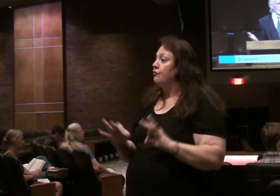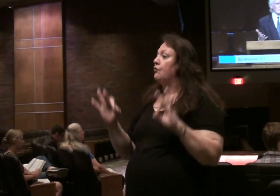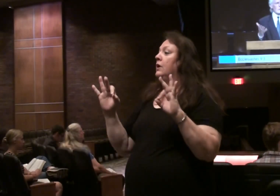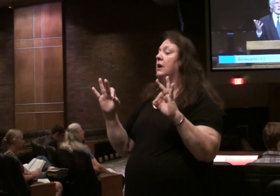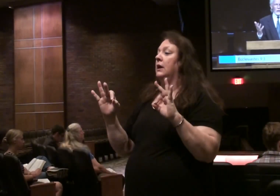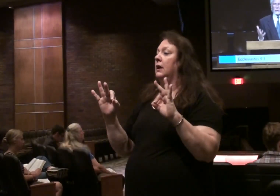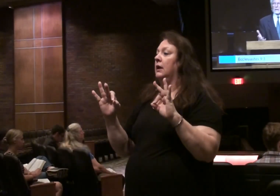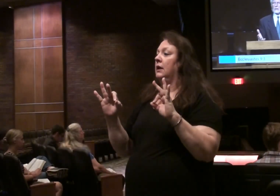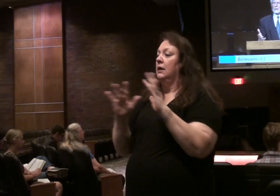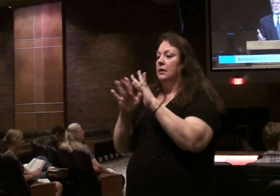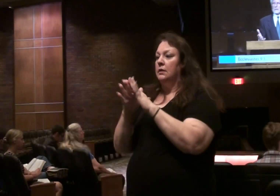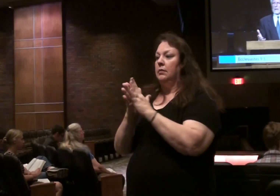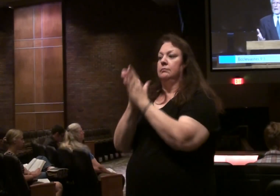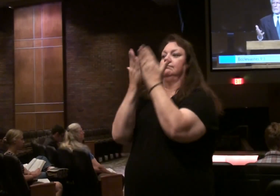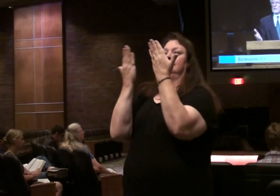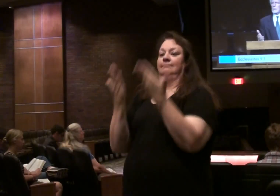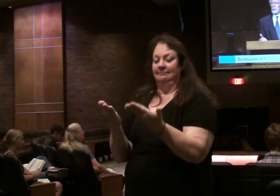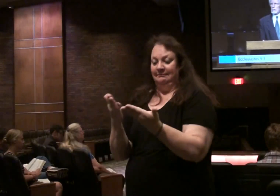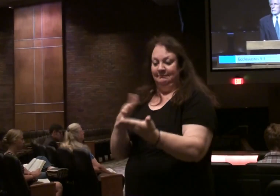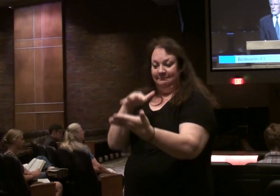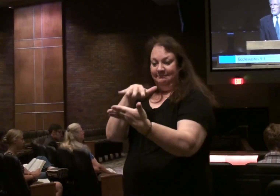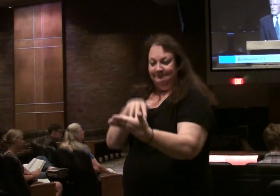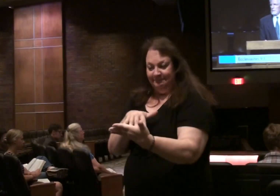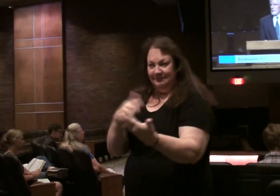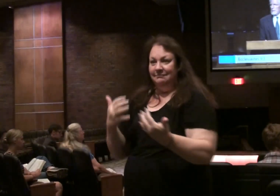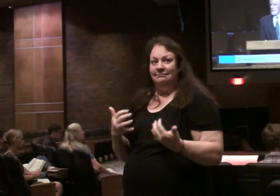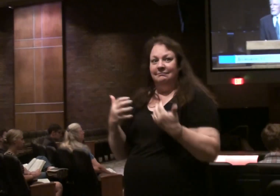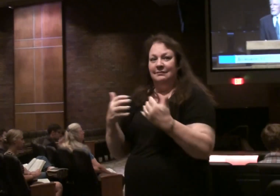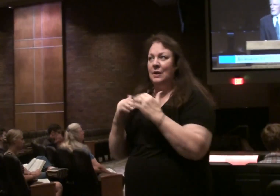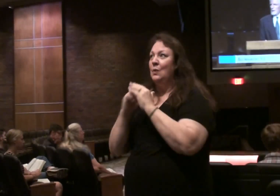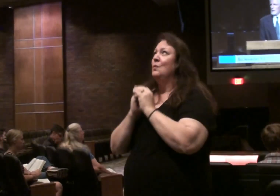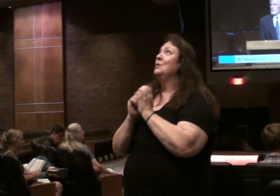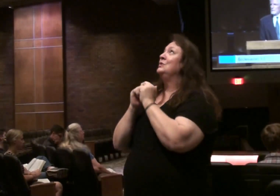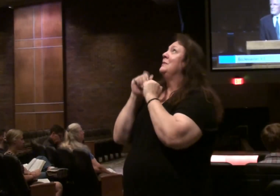opening God's Word, gathering to worship Him.